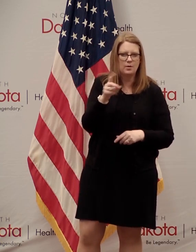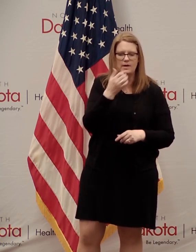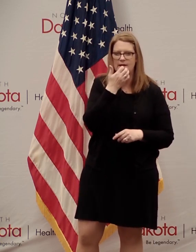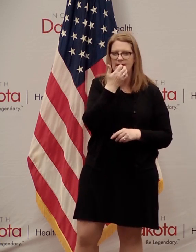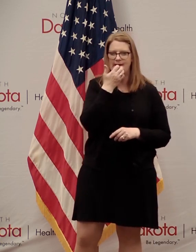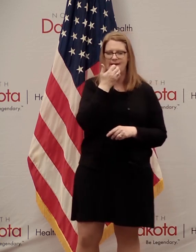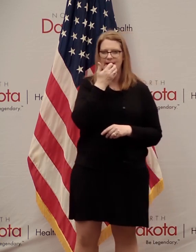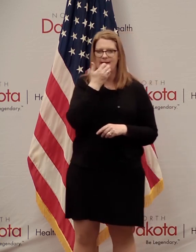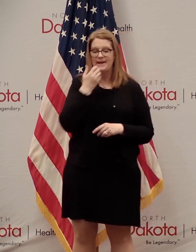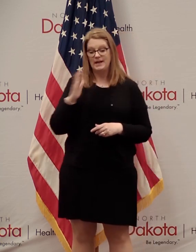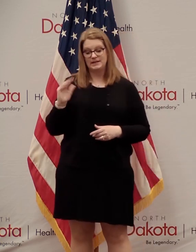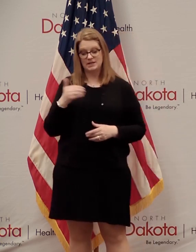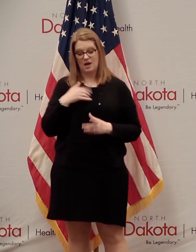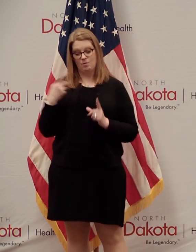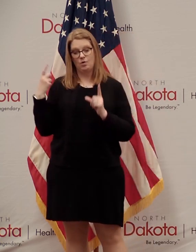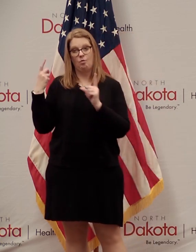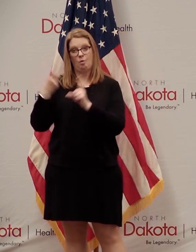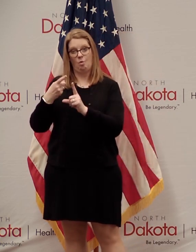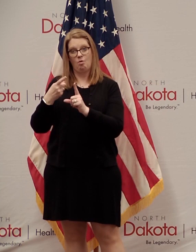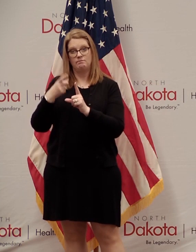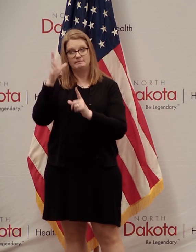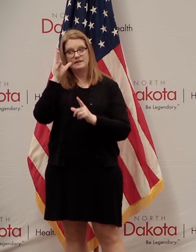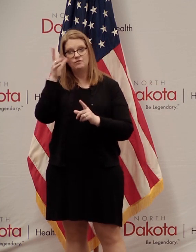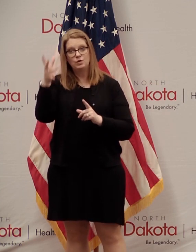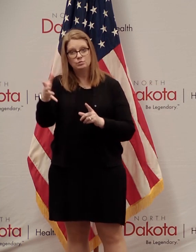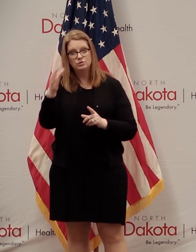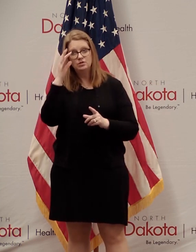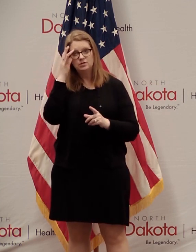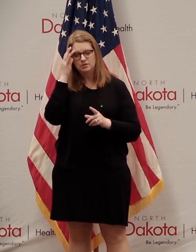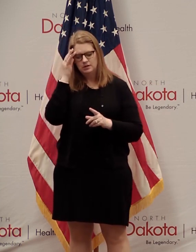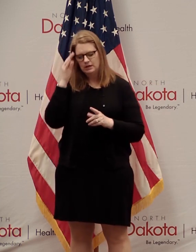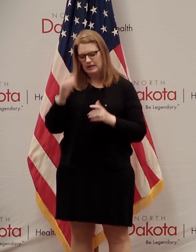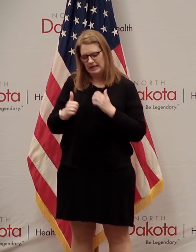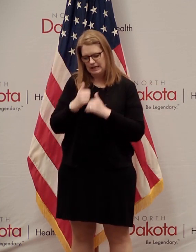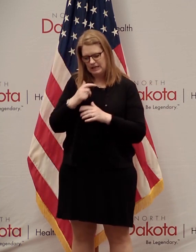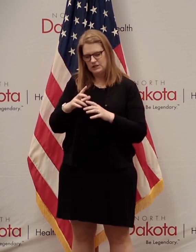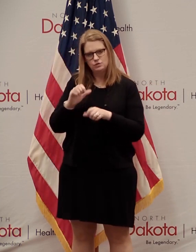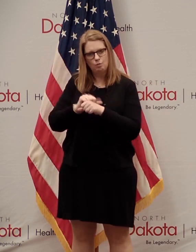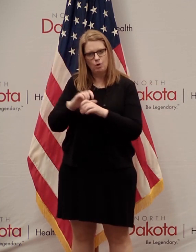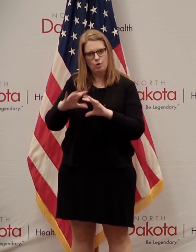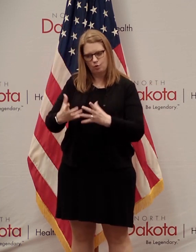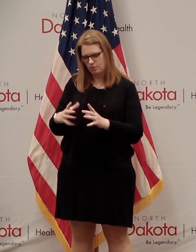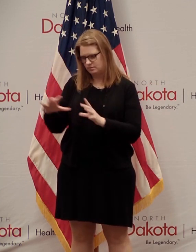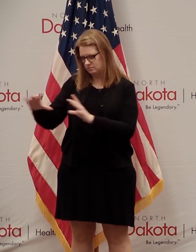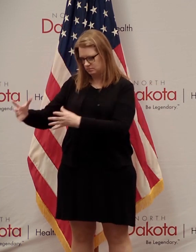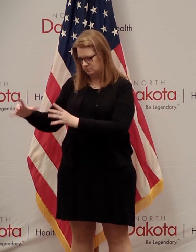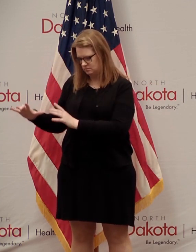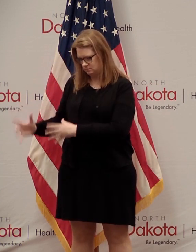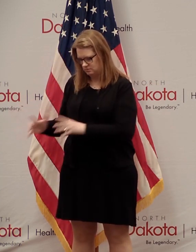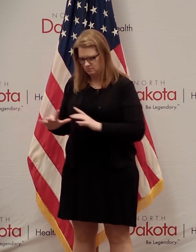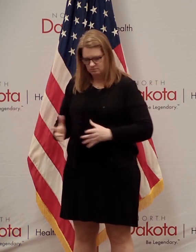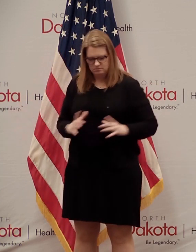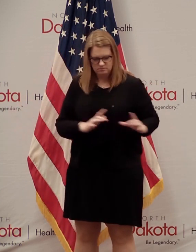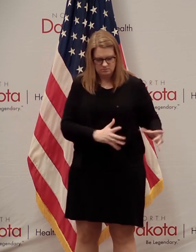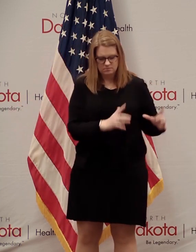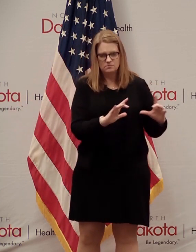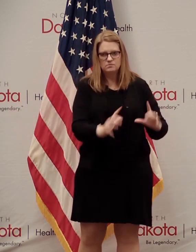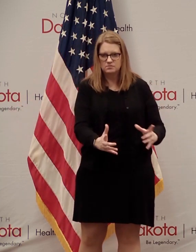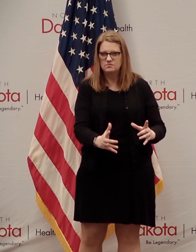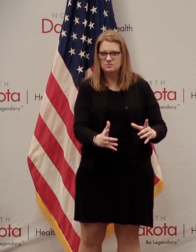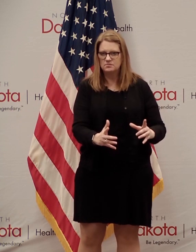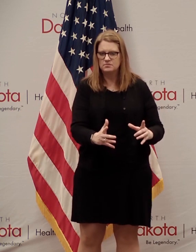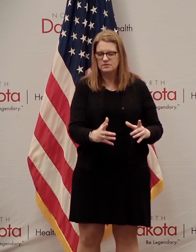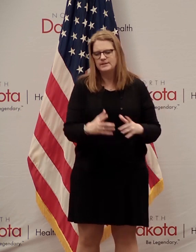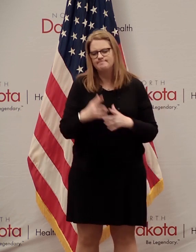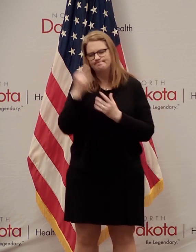daily. It's our goal that in the coming days, each of these work groups will have a recommended protocol to safely reopen the